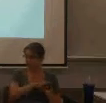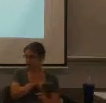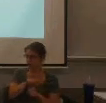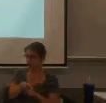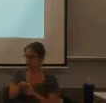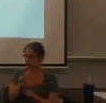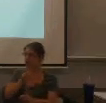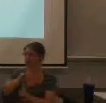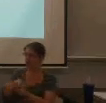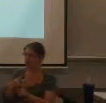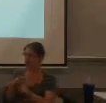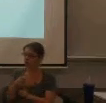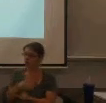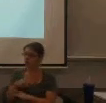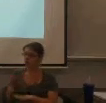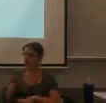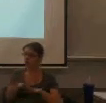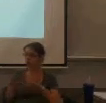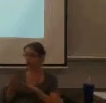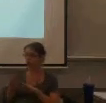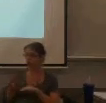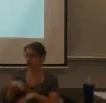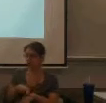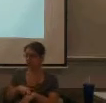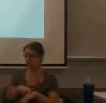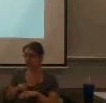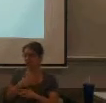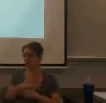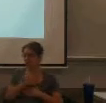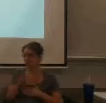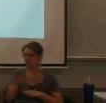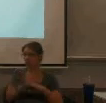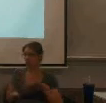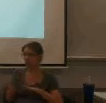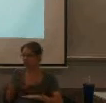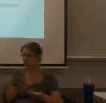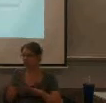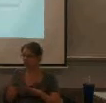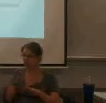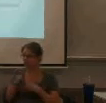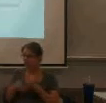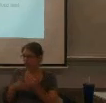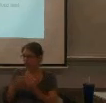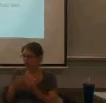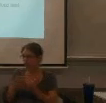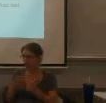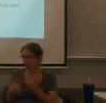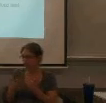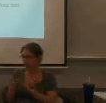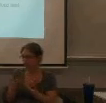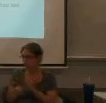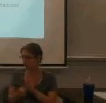to my biophilic nature, the enjoyment of biological properties.